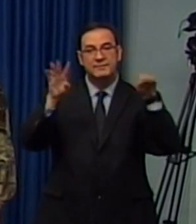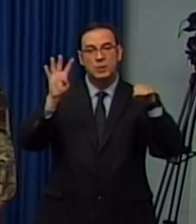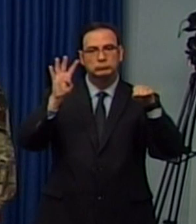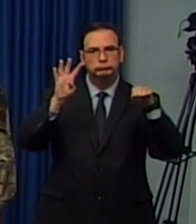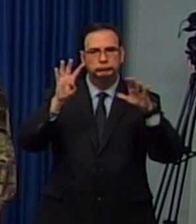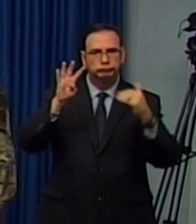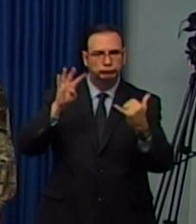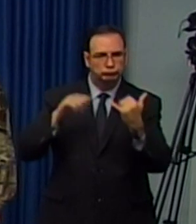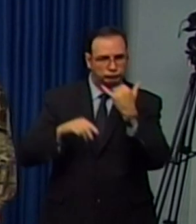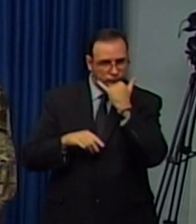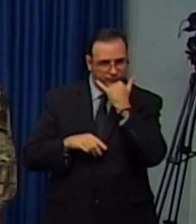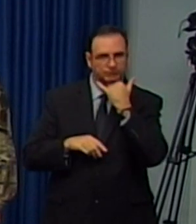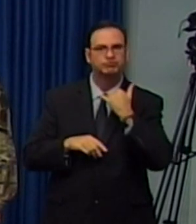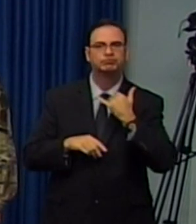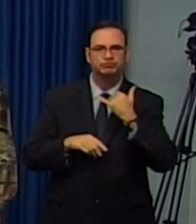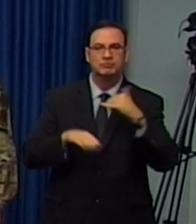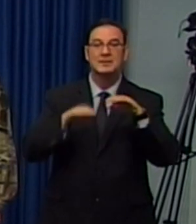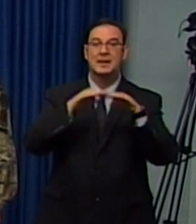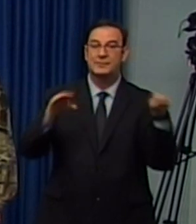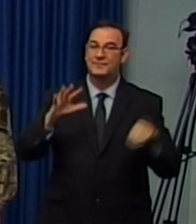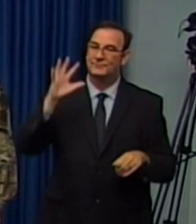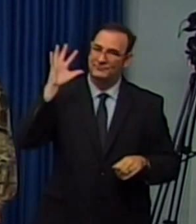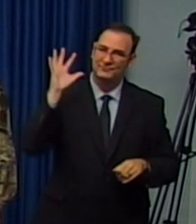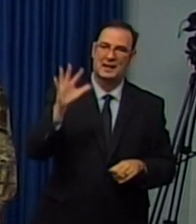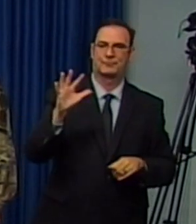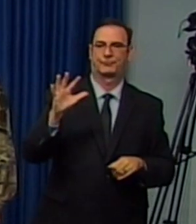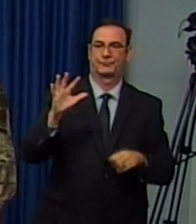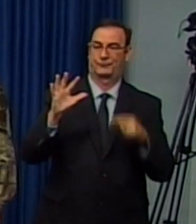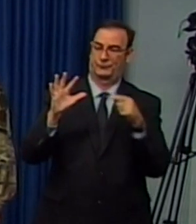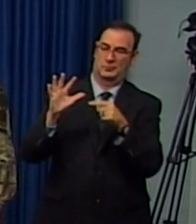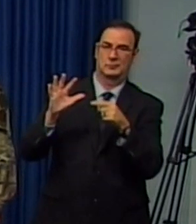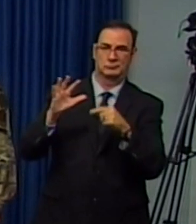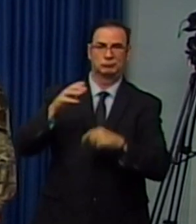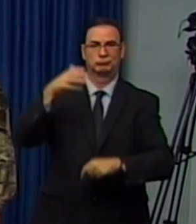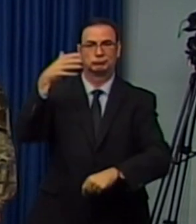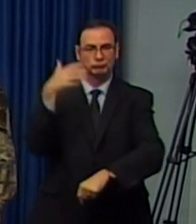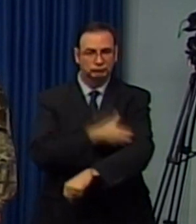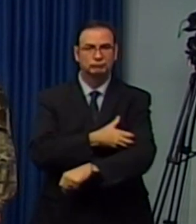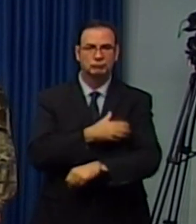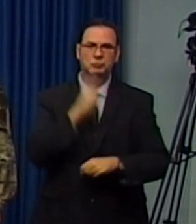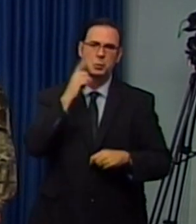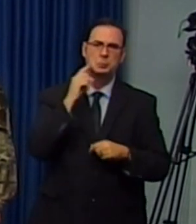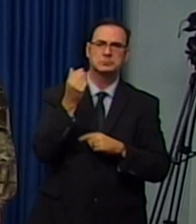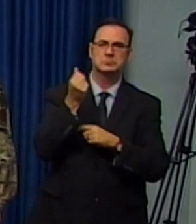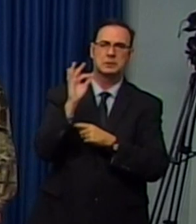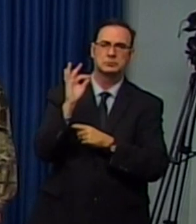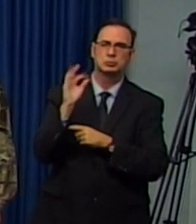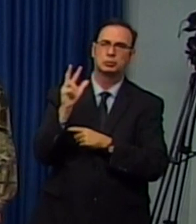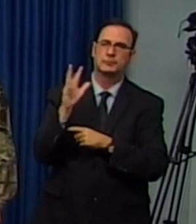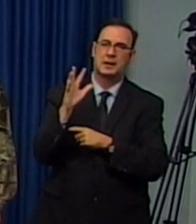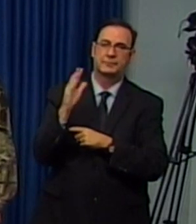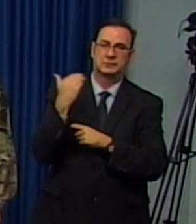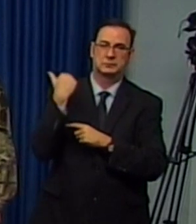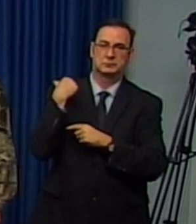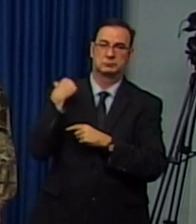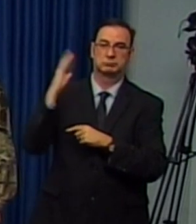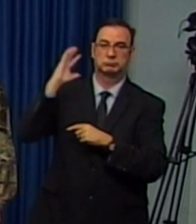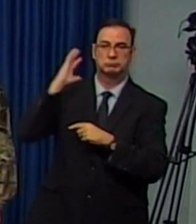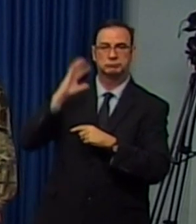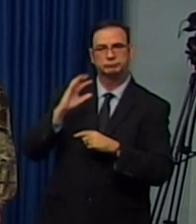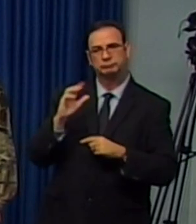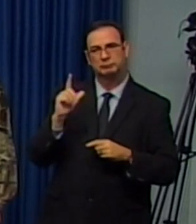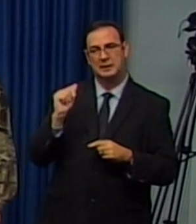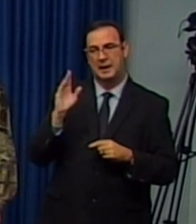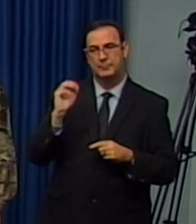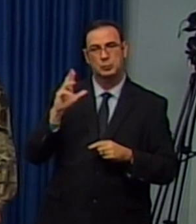5 plus right now. And you would really have to go back to 1935 in the state of Florida when the Labor Day hurricane came through